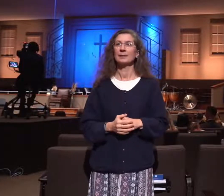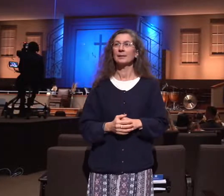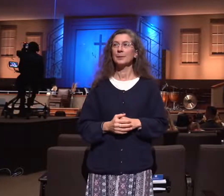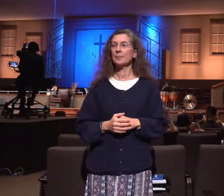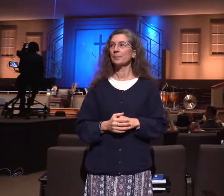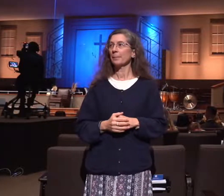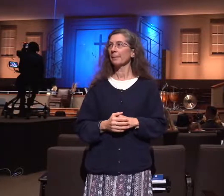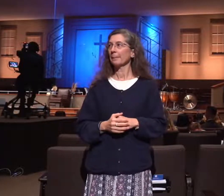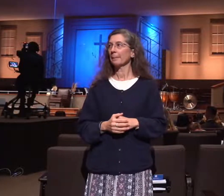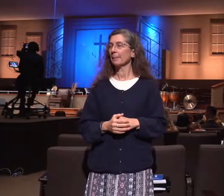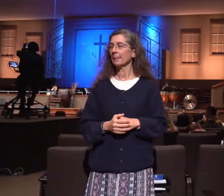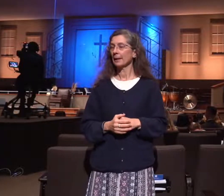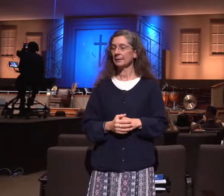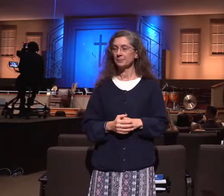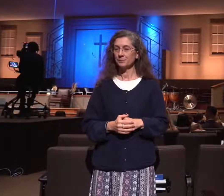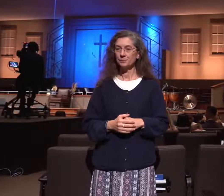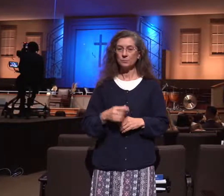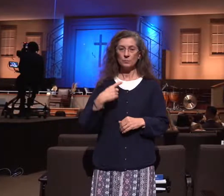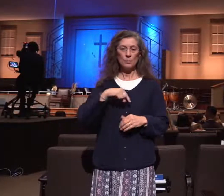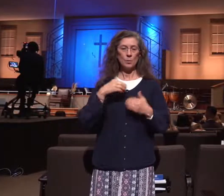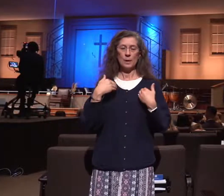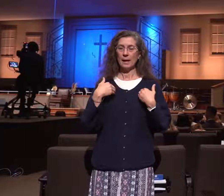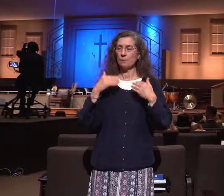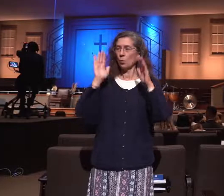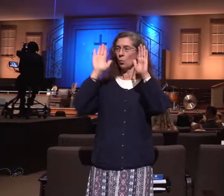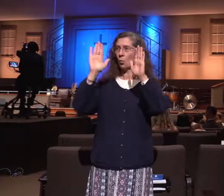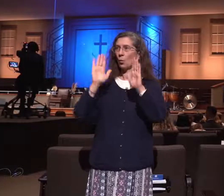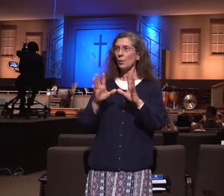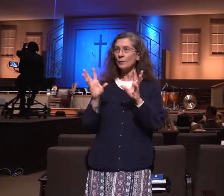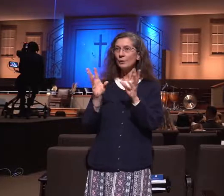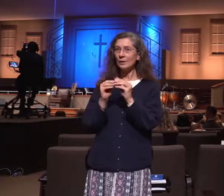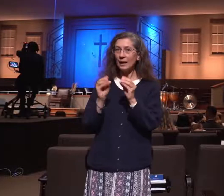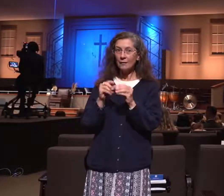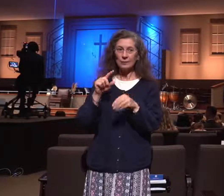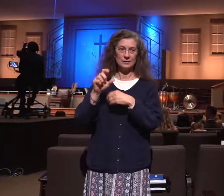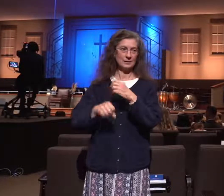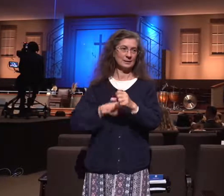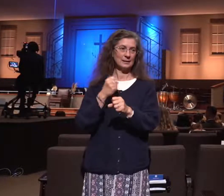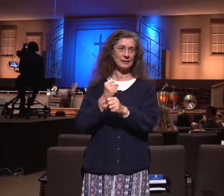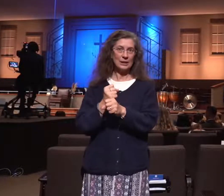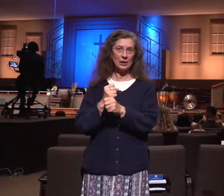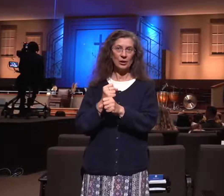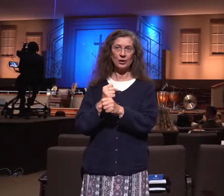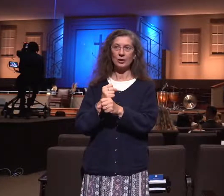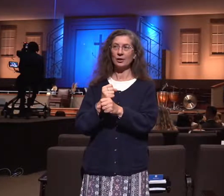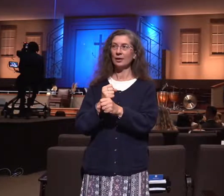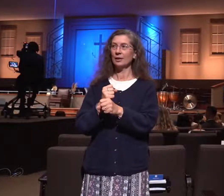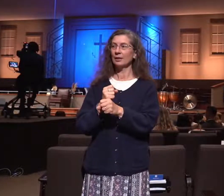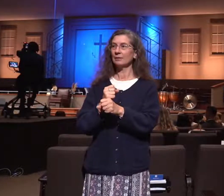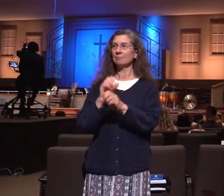the people, and we've had a wonderful conference this year. I mean, preachers,